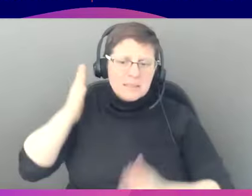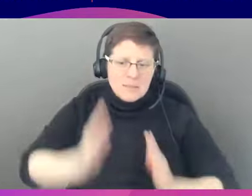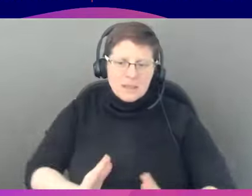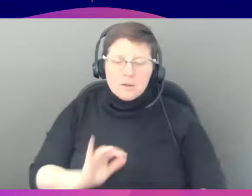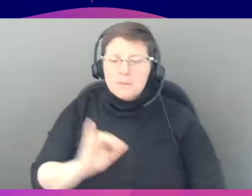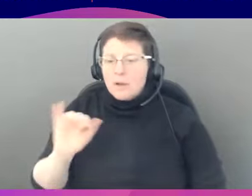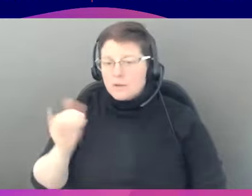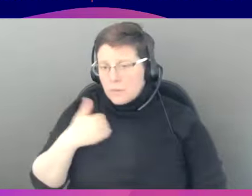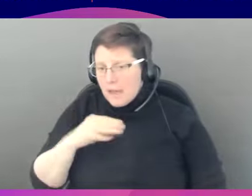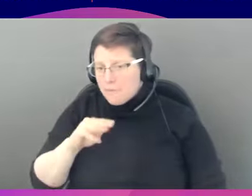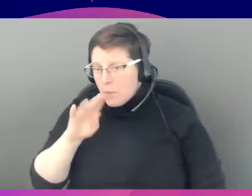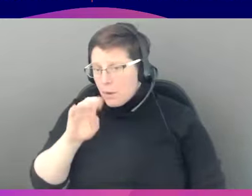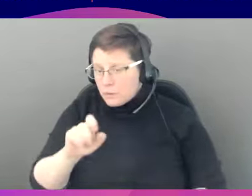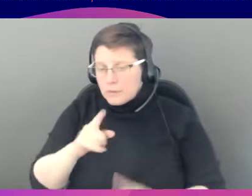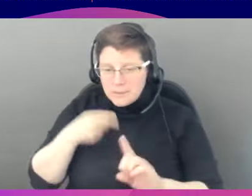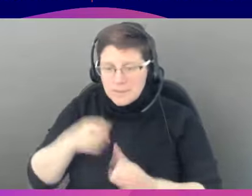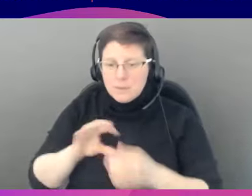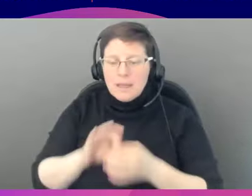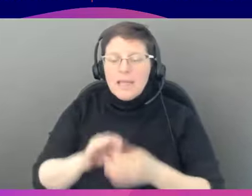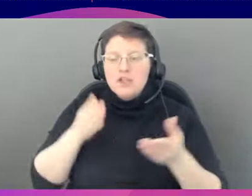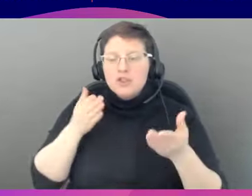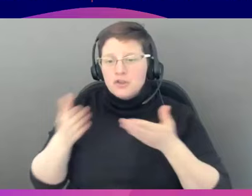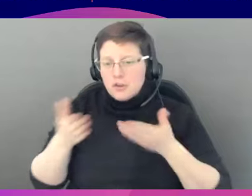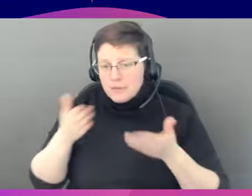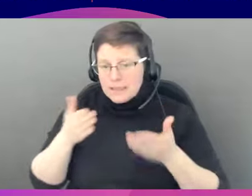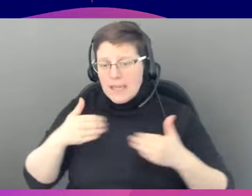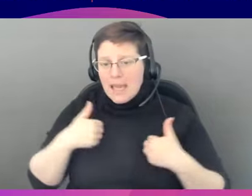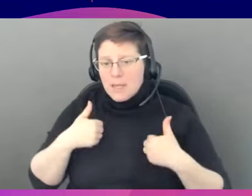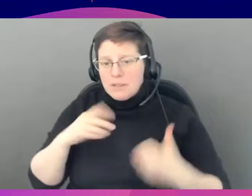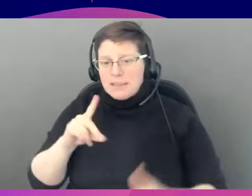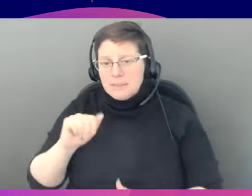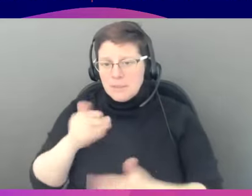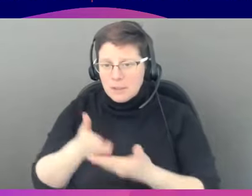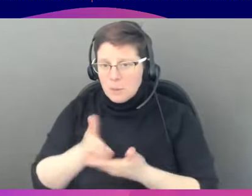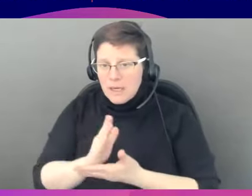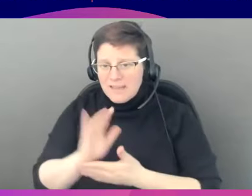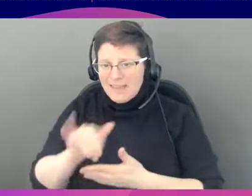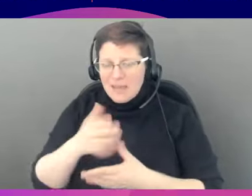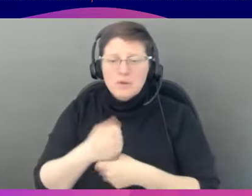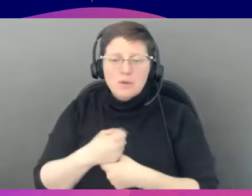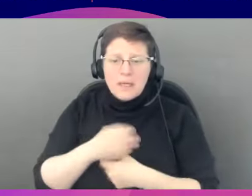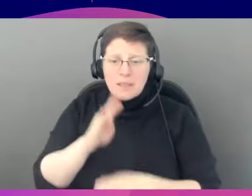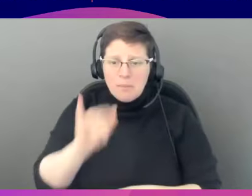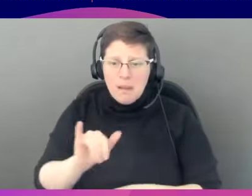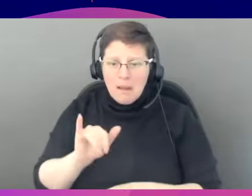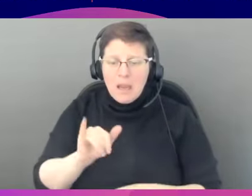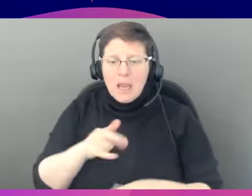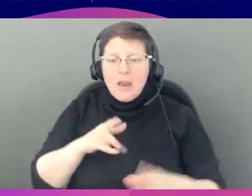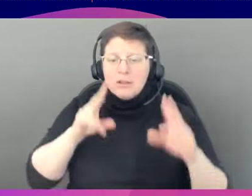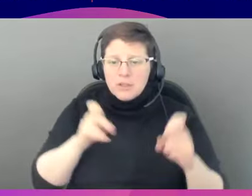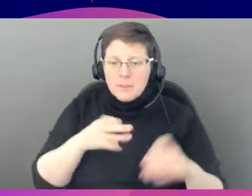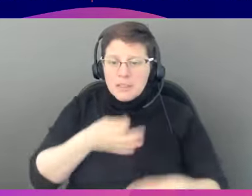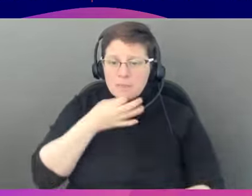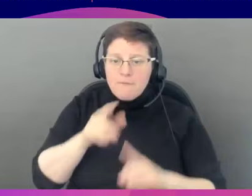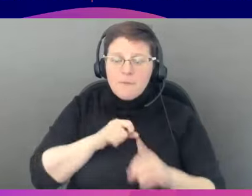have a module specifically on service animals and disability rights that is created by our subject matter expert from